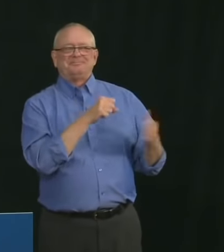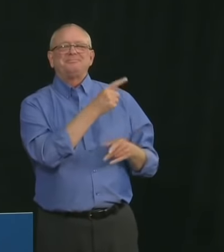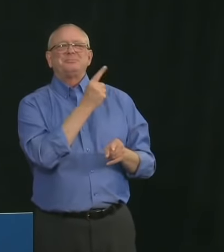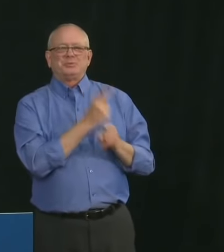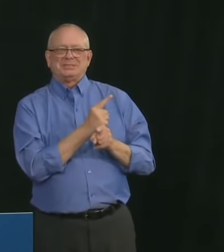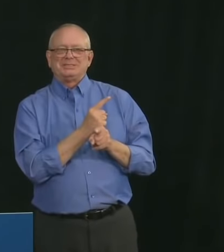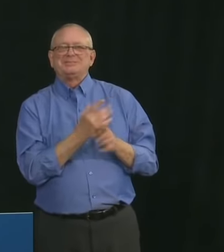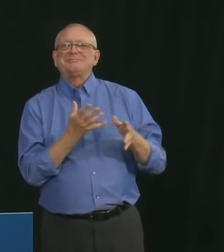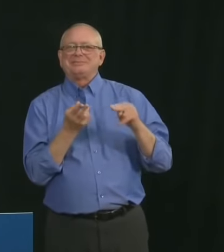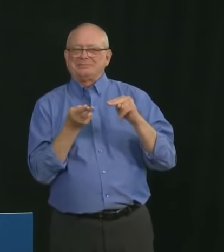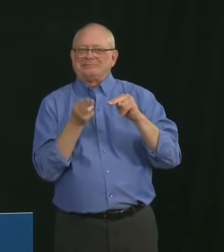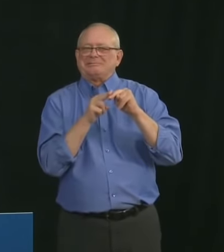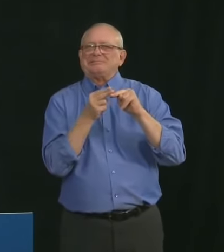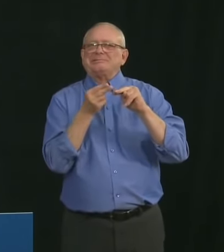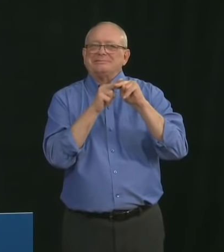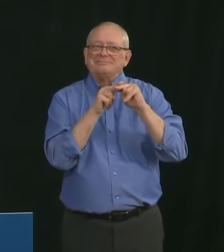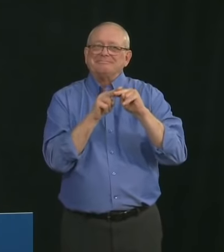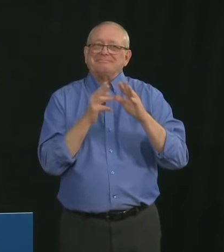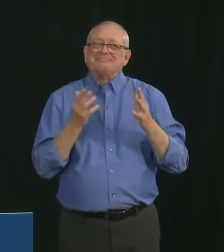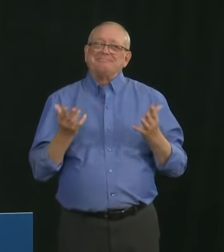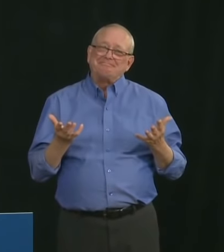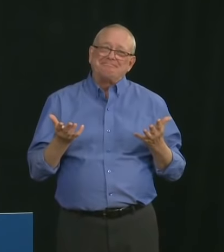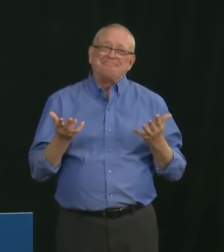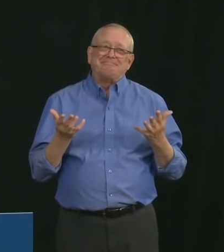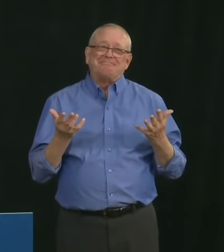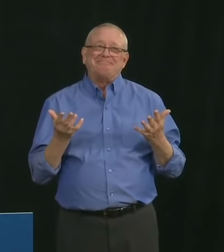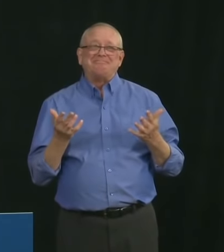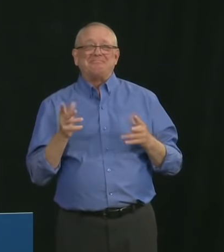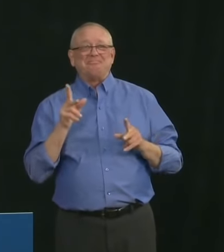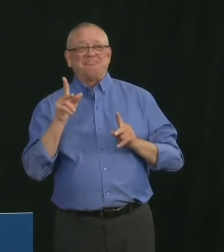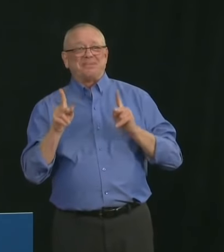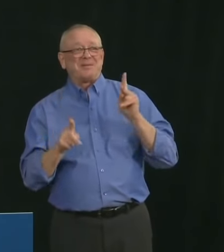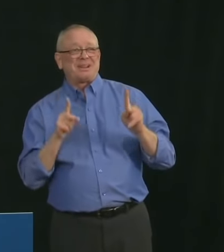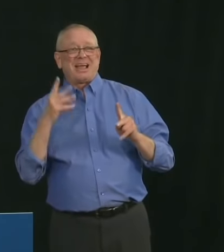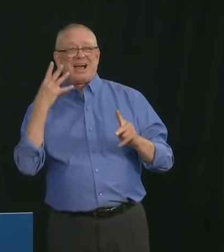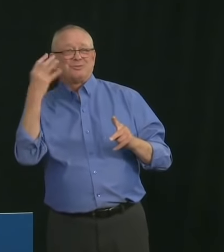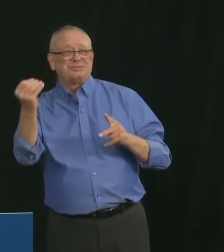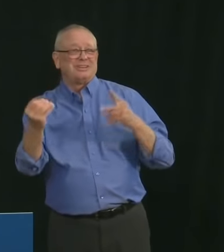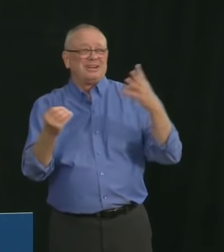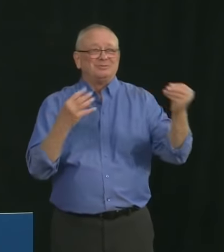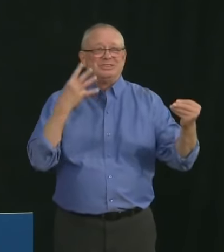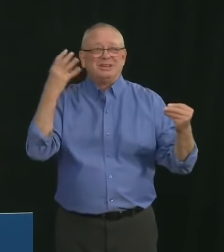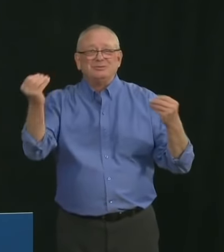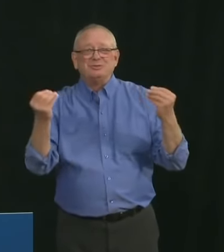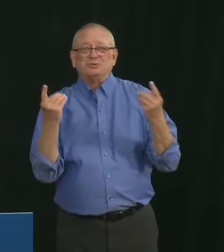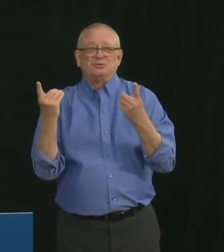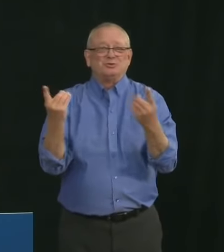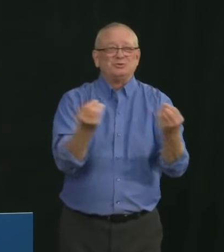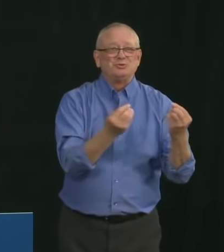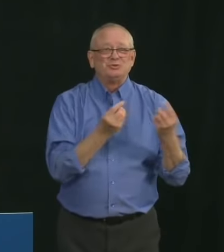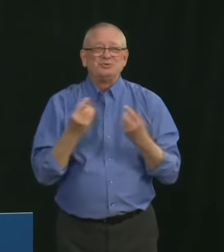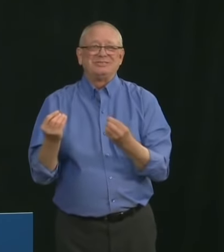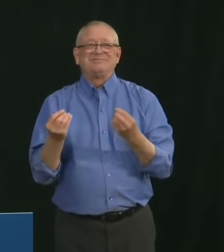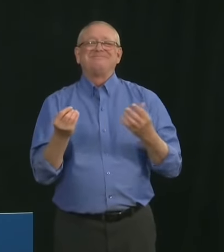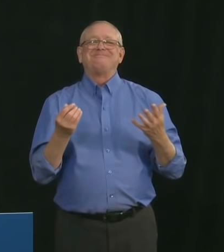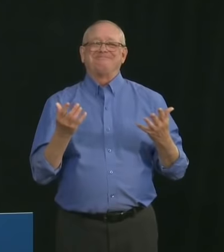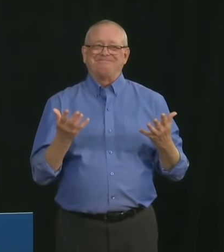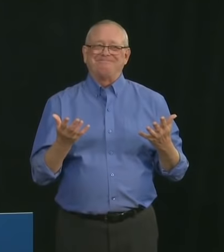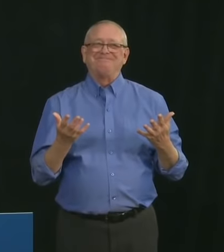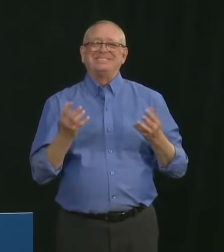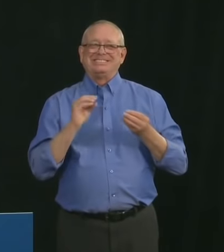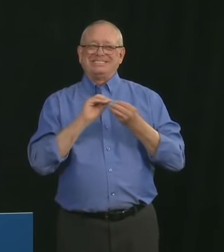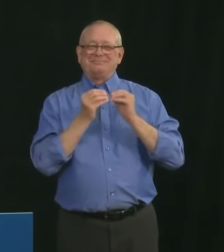people out and about and being engaging in different activities. I think what we need to see is,